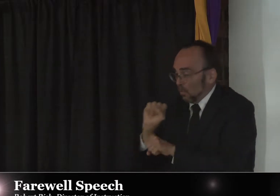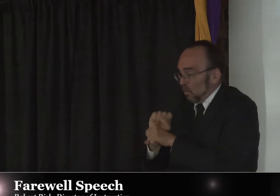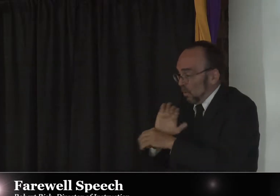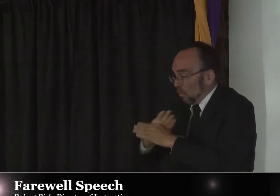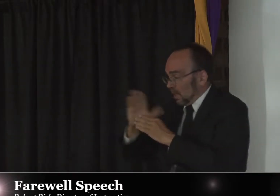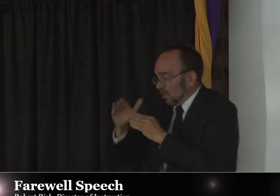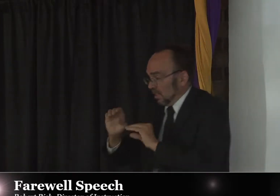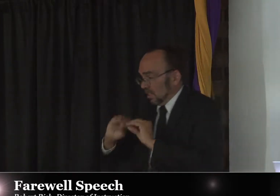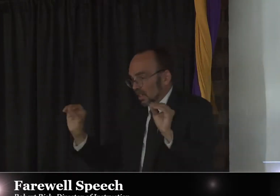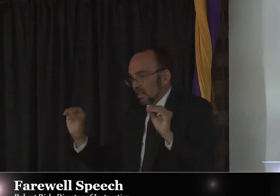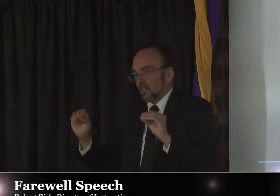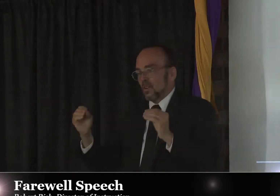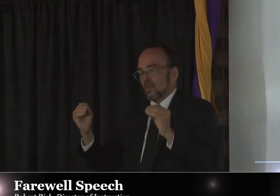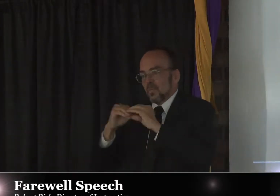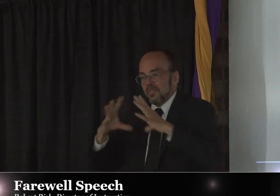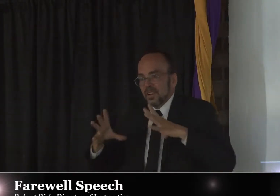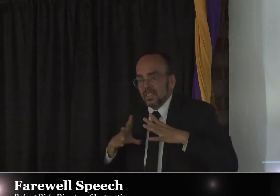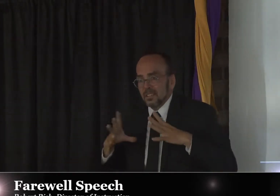or weekends. More